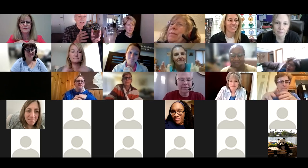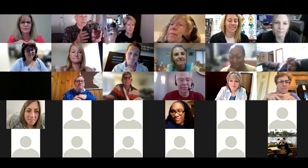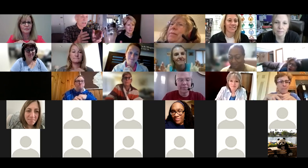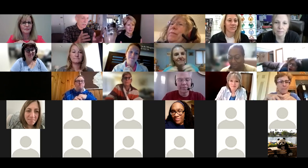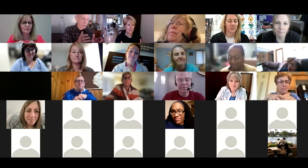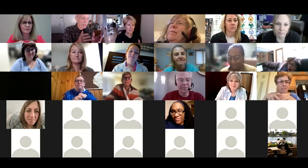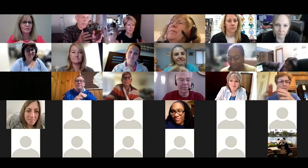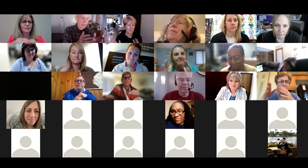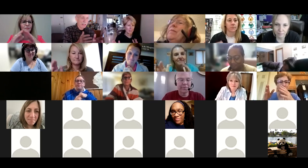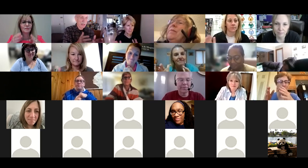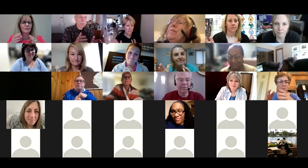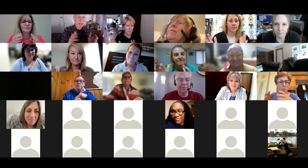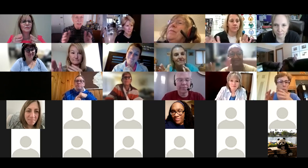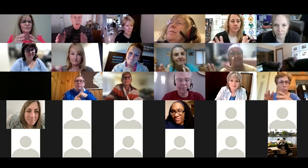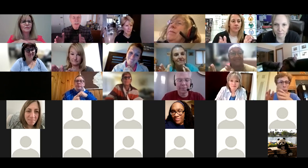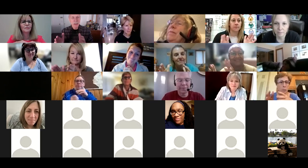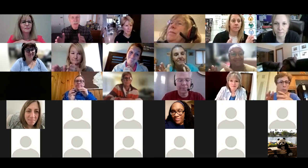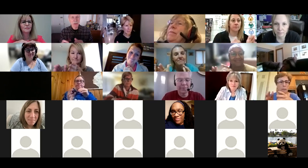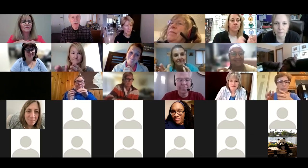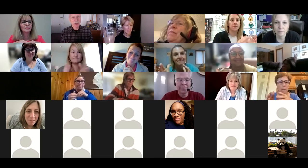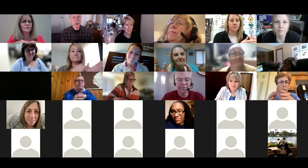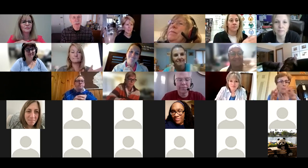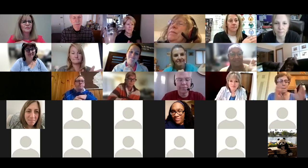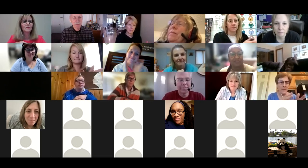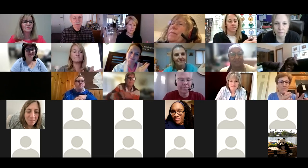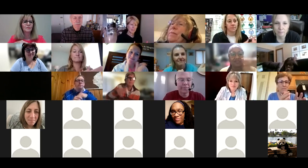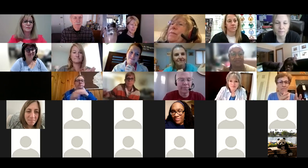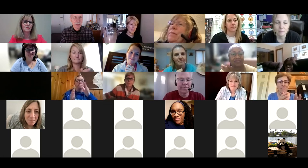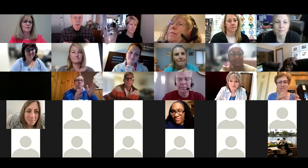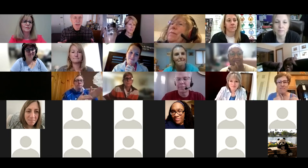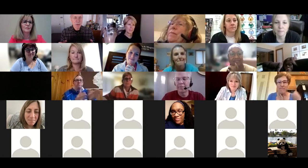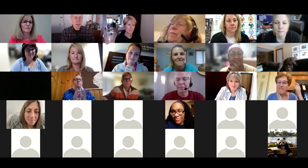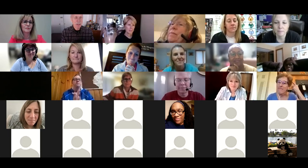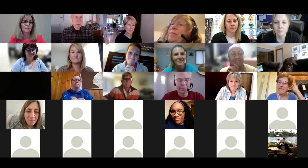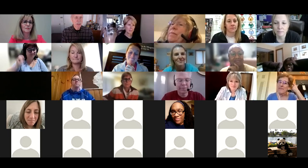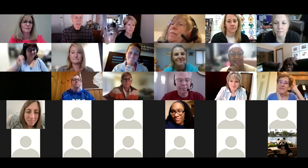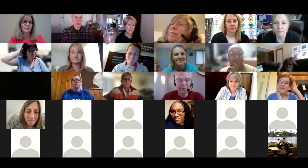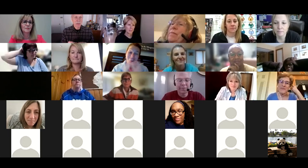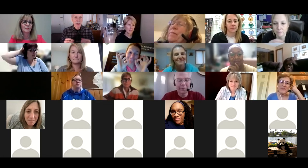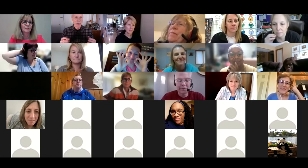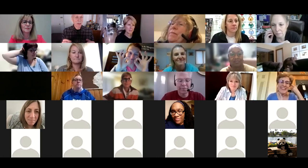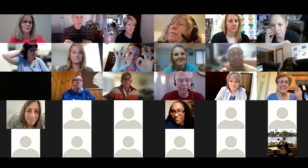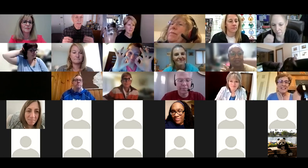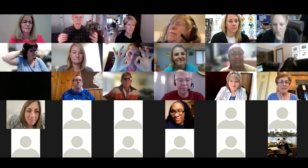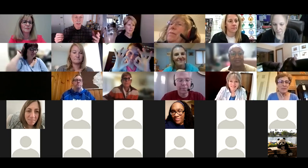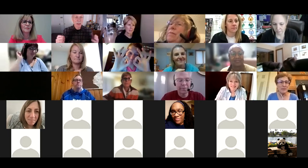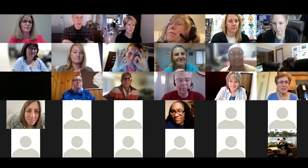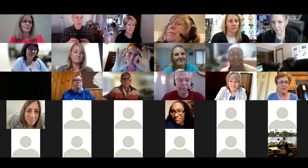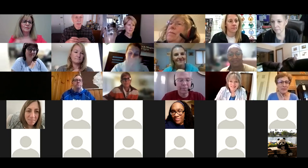give this a head nod, but I know that this really works. So if I was in a district and I was brand new and they said, do it a certain way,